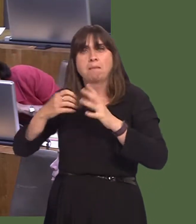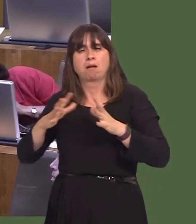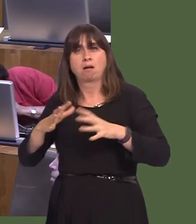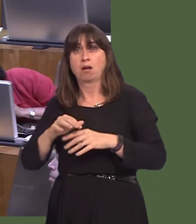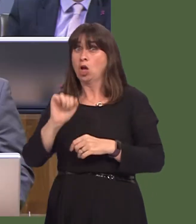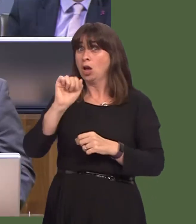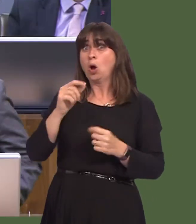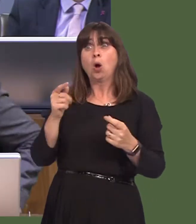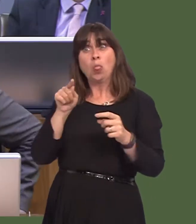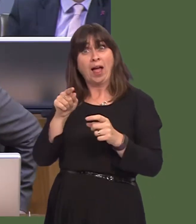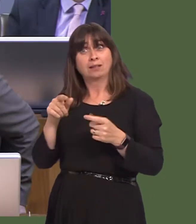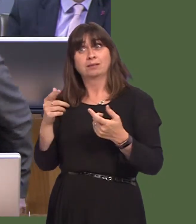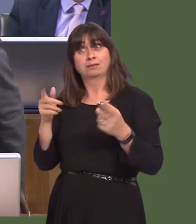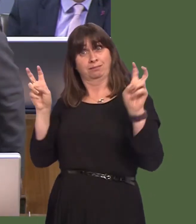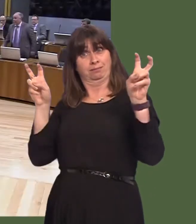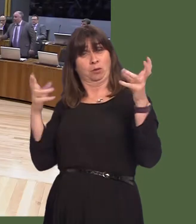his own party, Susie Davis.